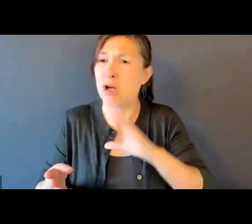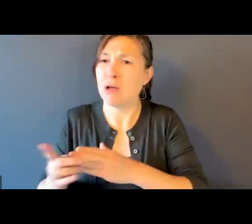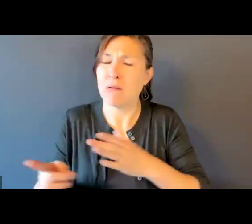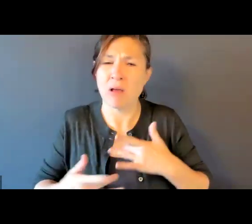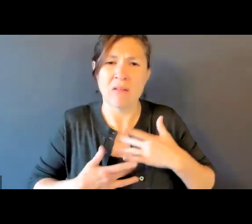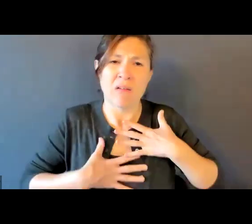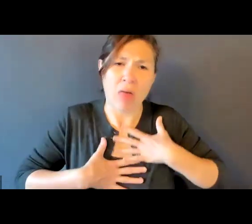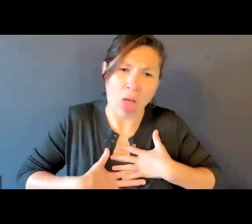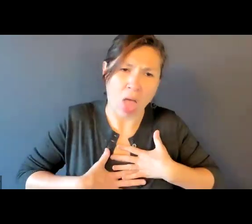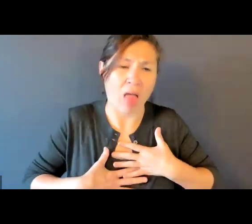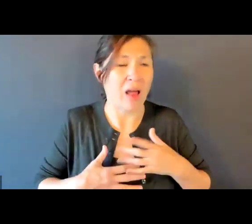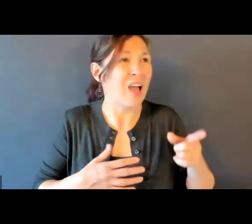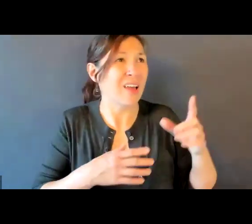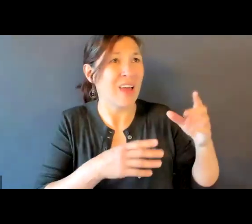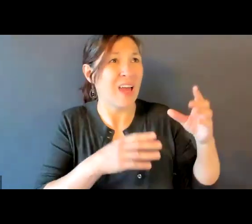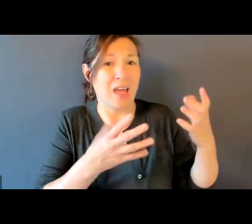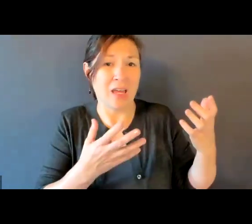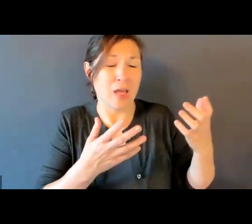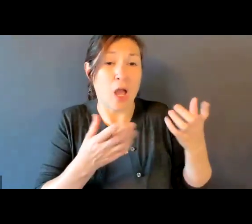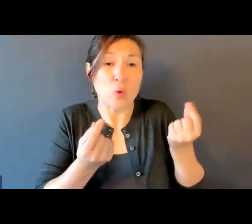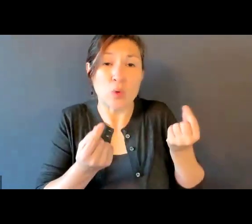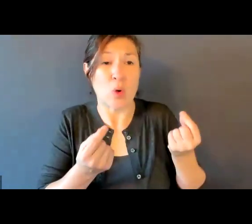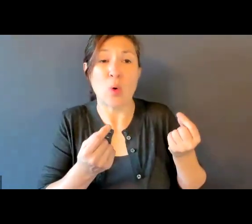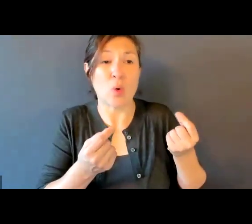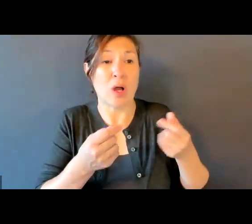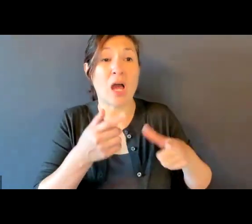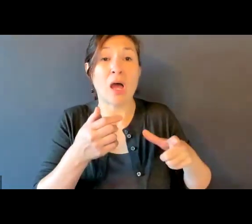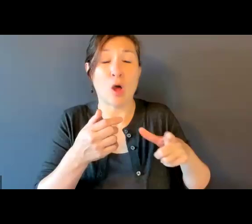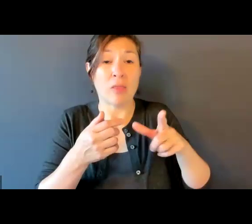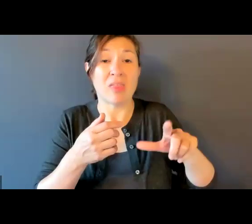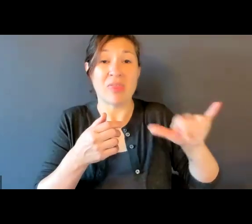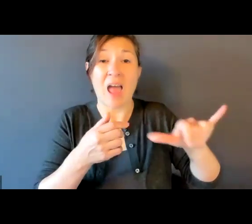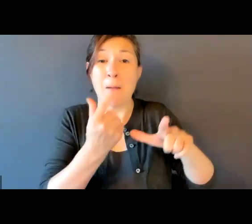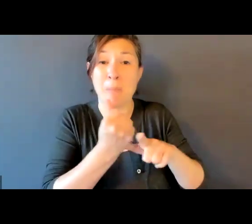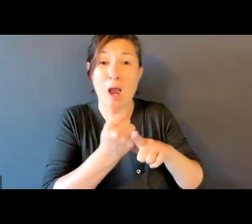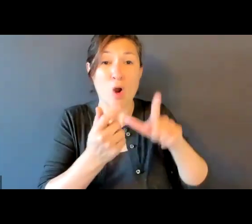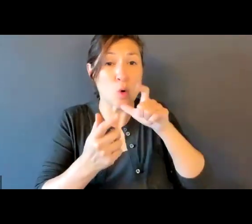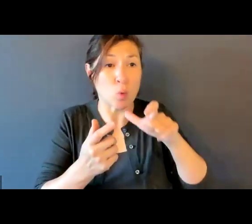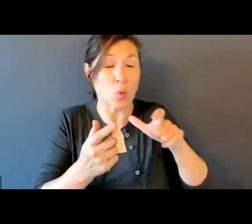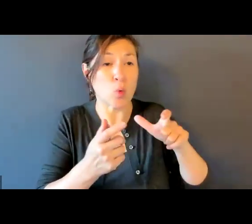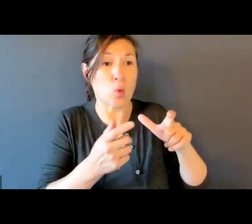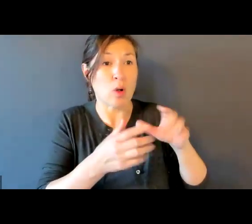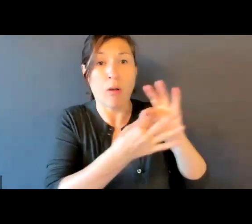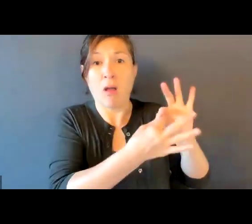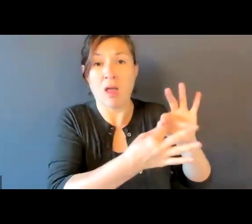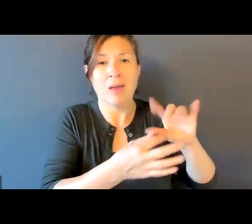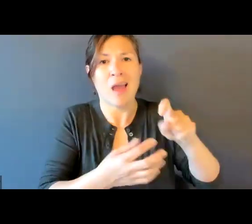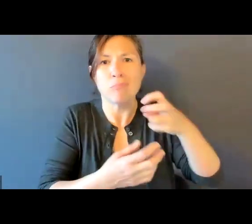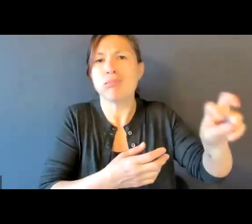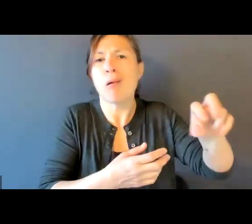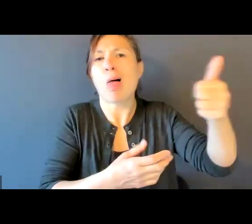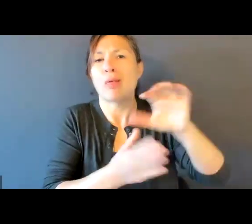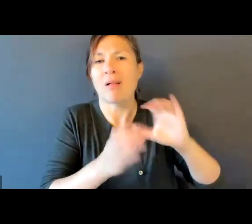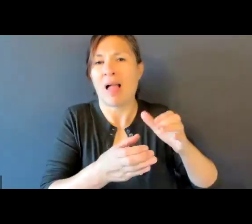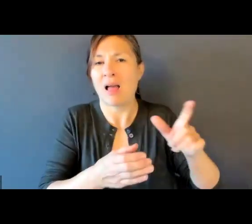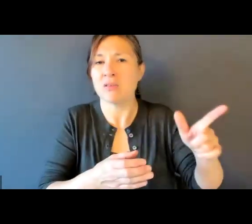she did. After that, the para with whom she had bonded had to go to another classroom because she was more needed in their old